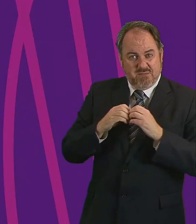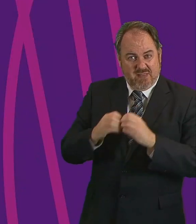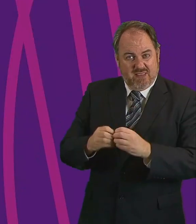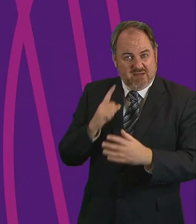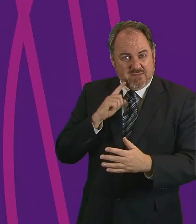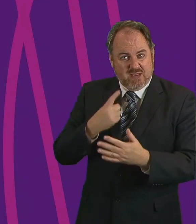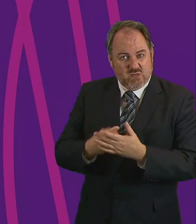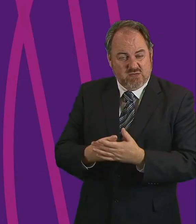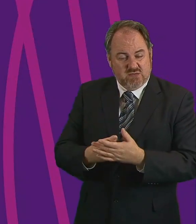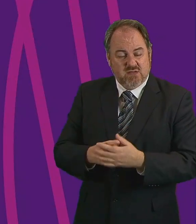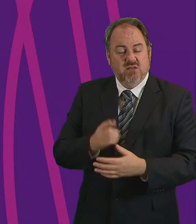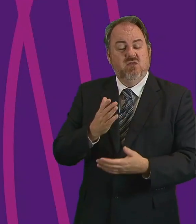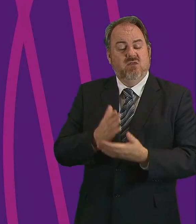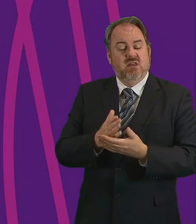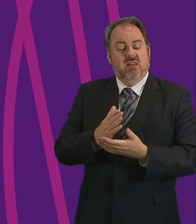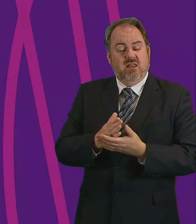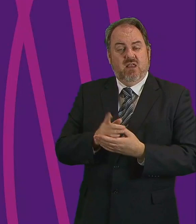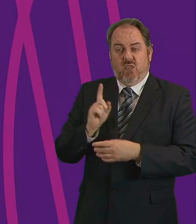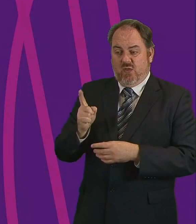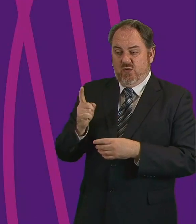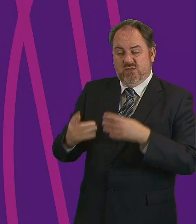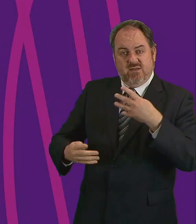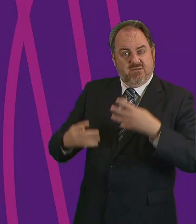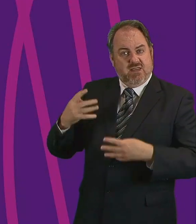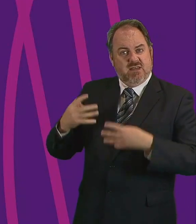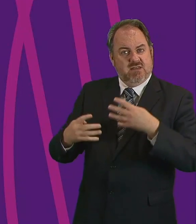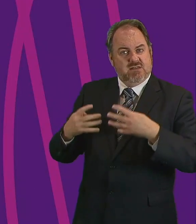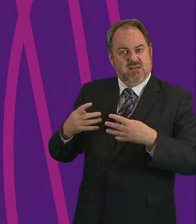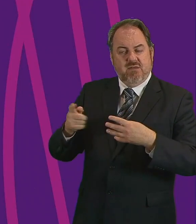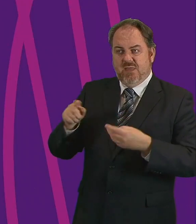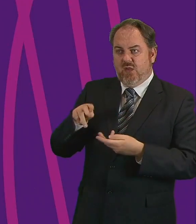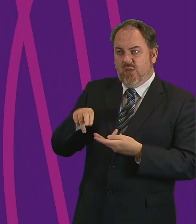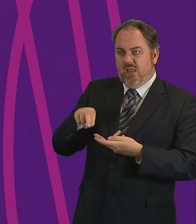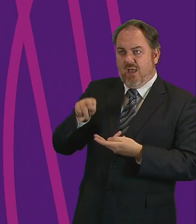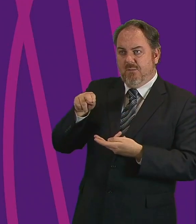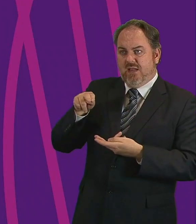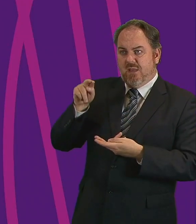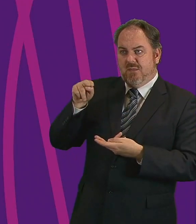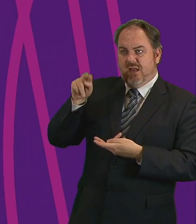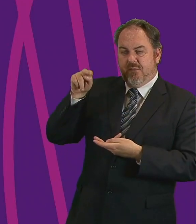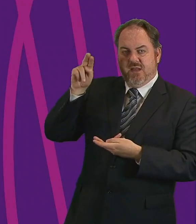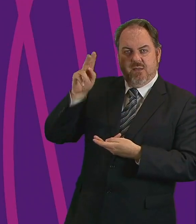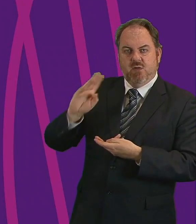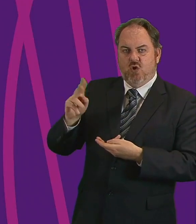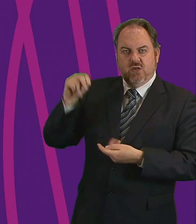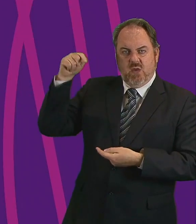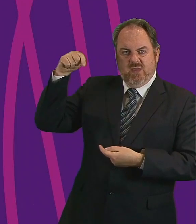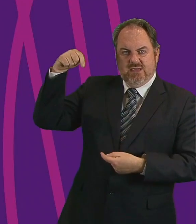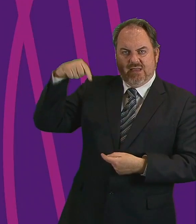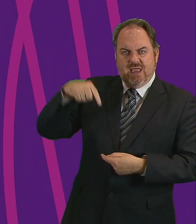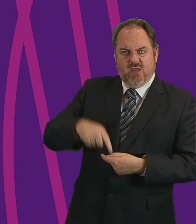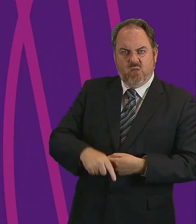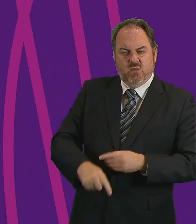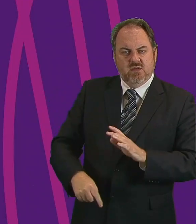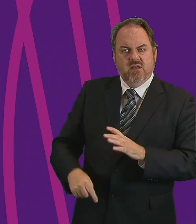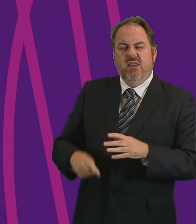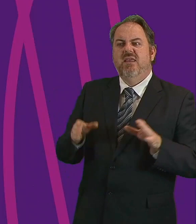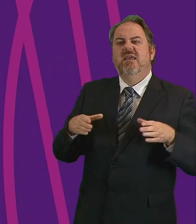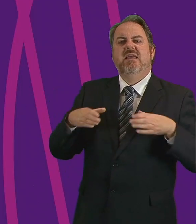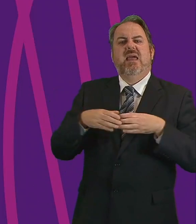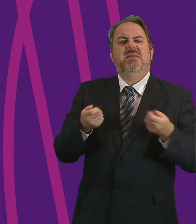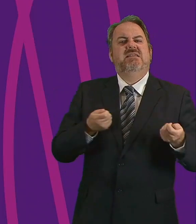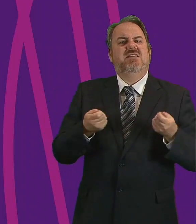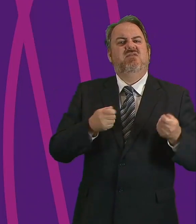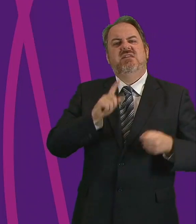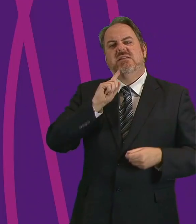far throughout this crisis, those figures have been revised upwards, not downwards. I have heard the Cabinet Secretary repeatedly